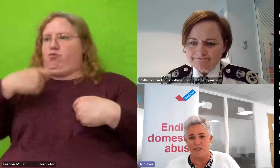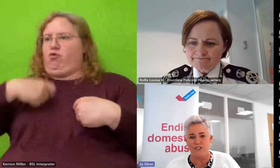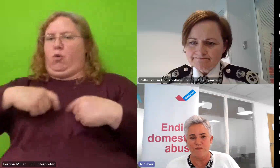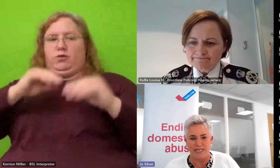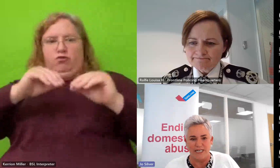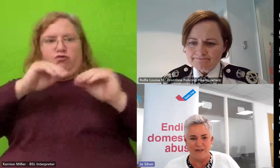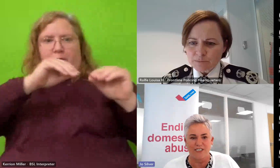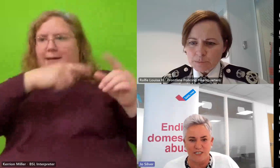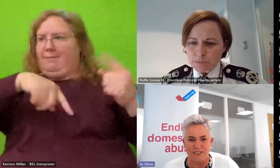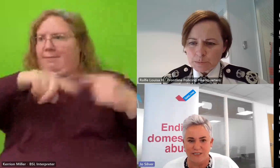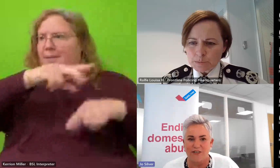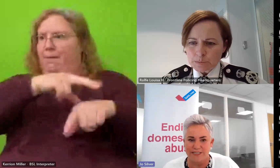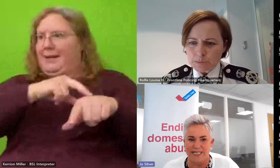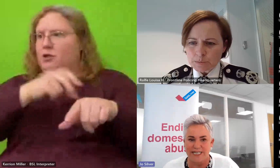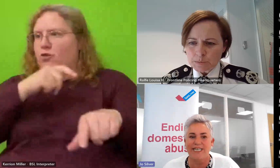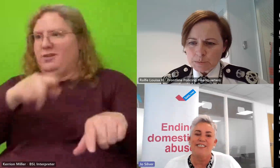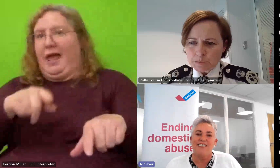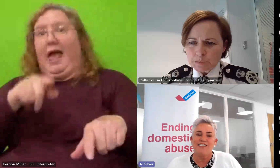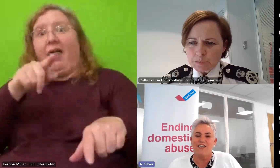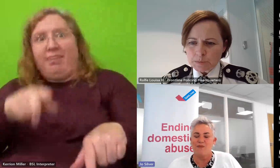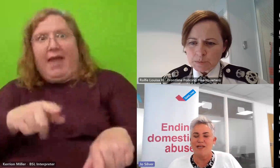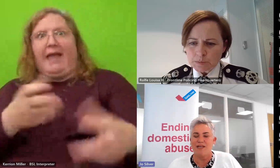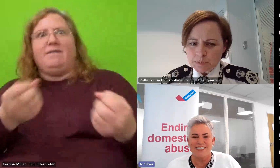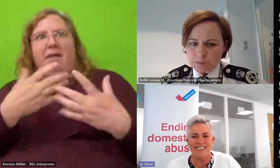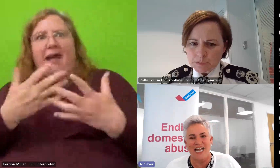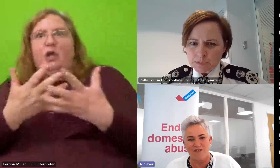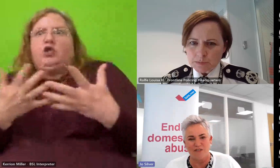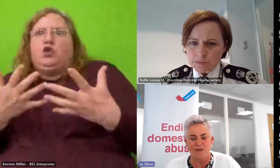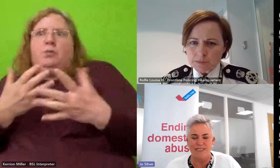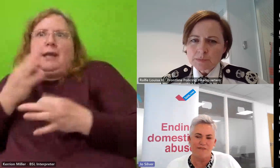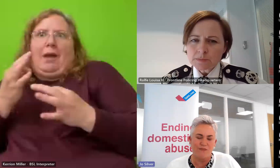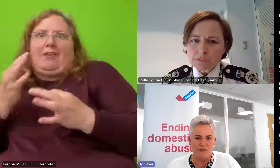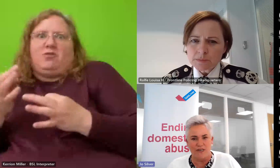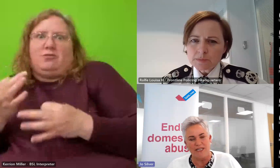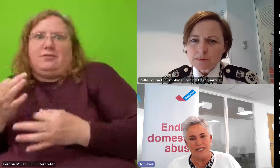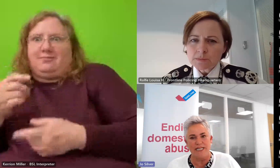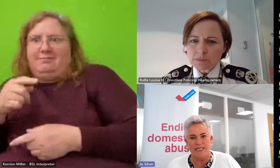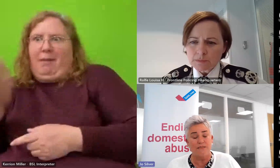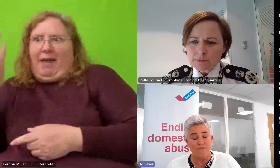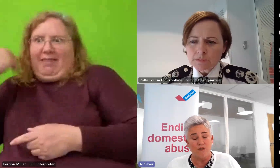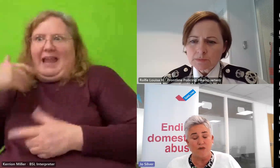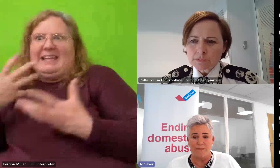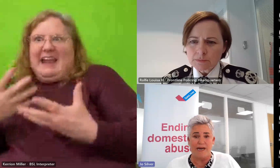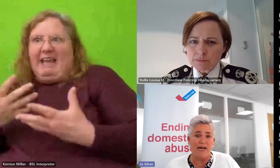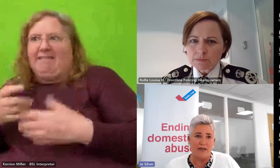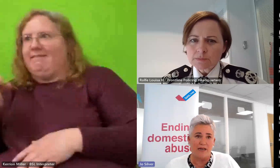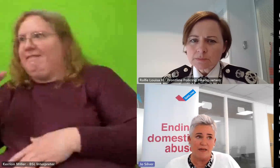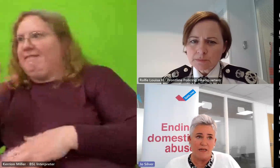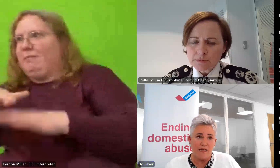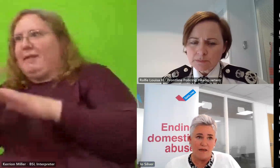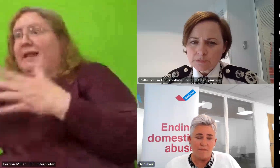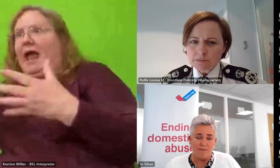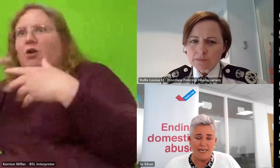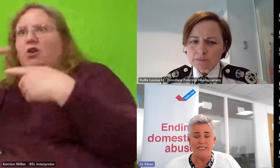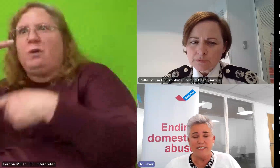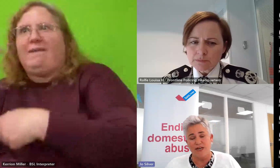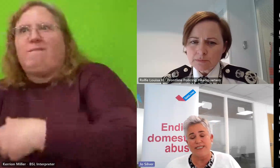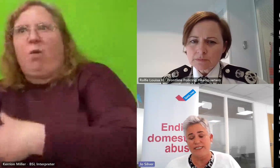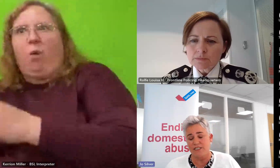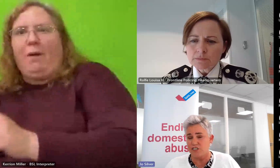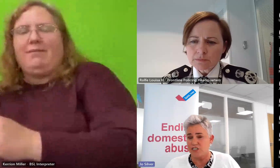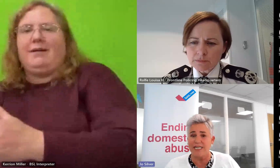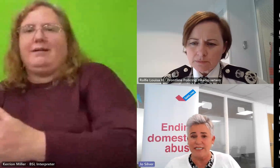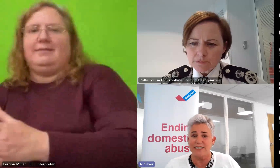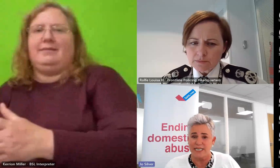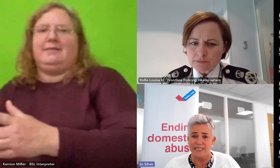feedback was there was too many questions on there. So whether there's 10 or 24, I think there's more about police